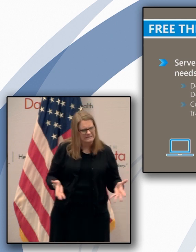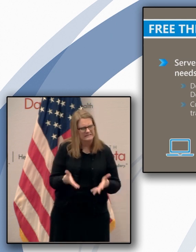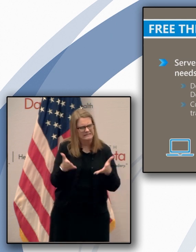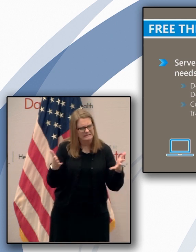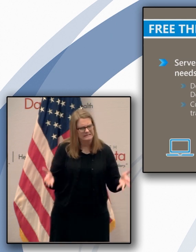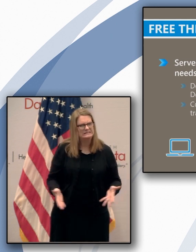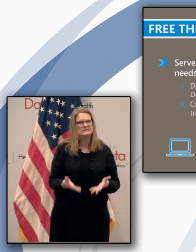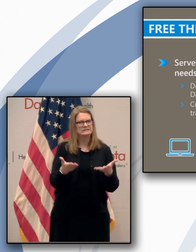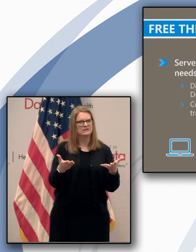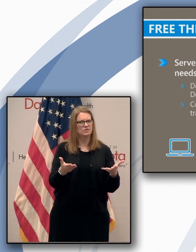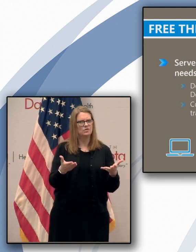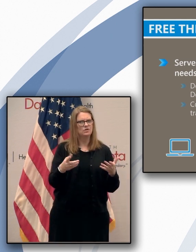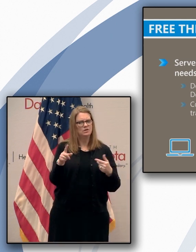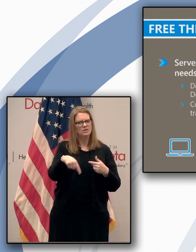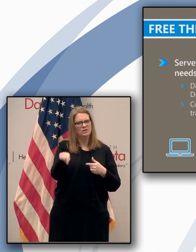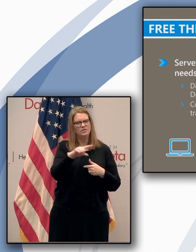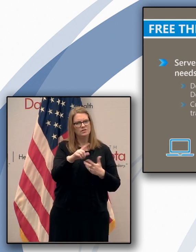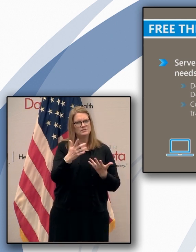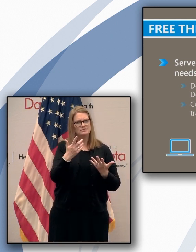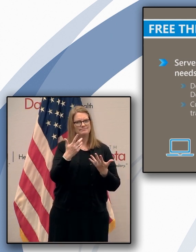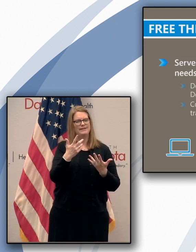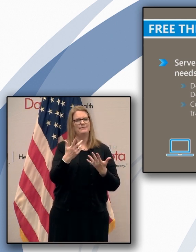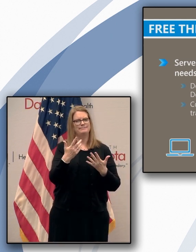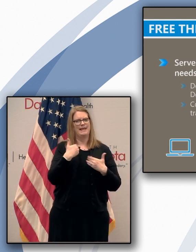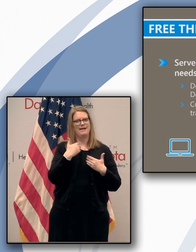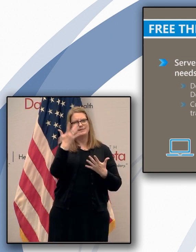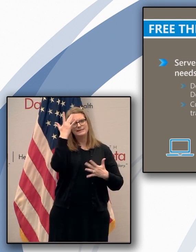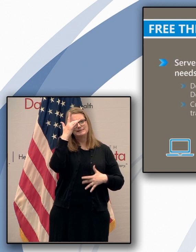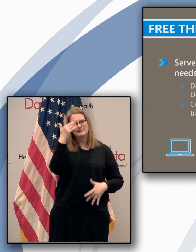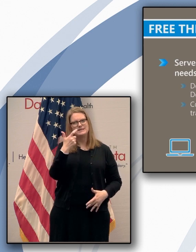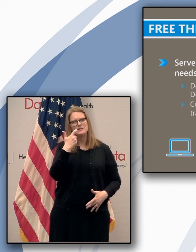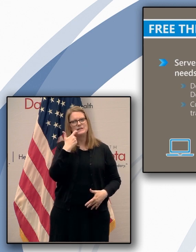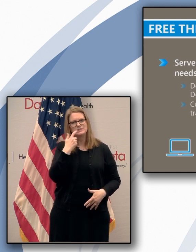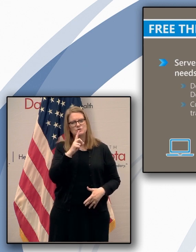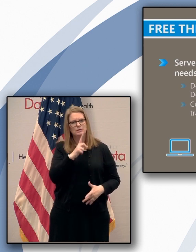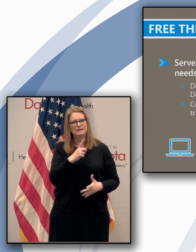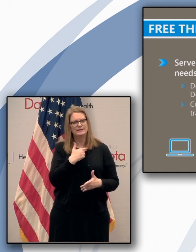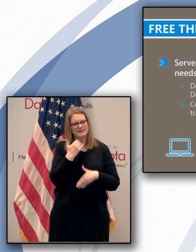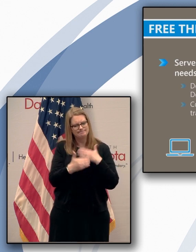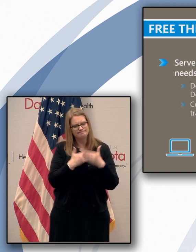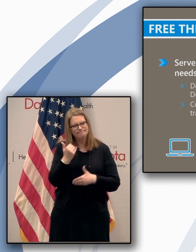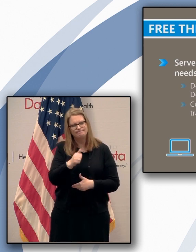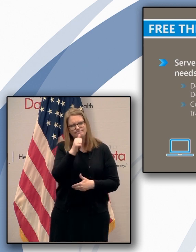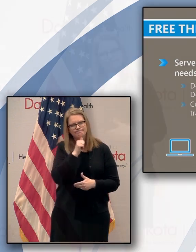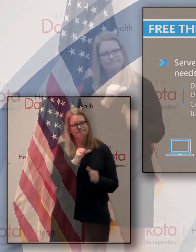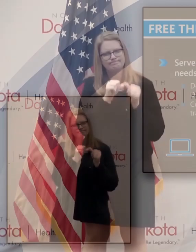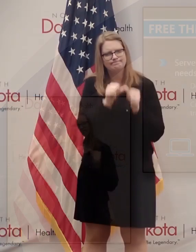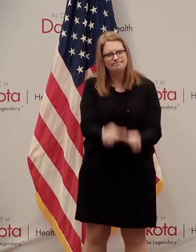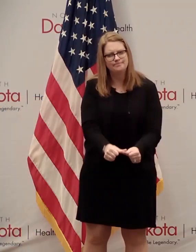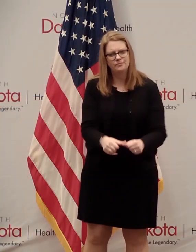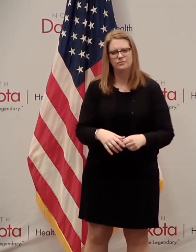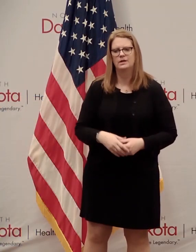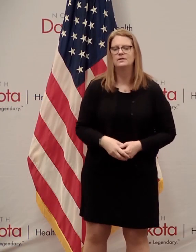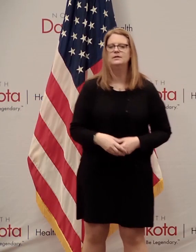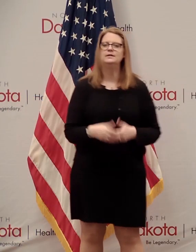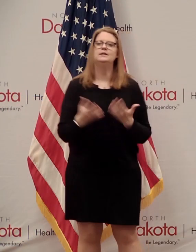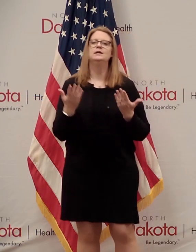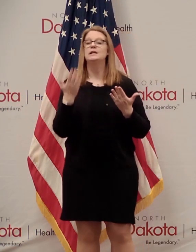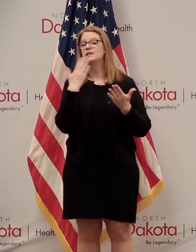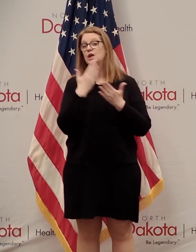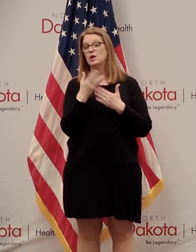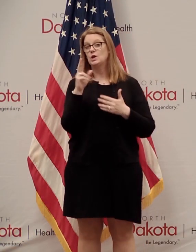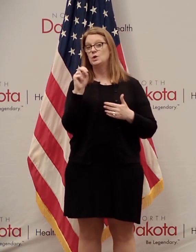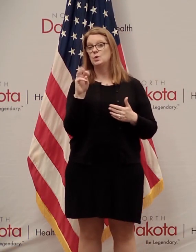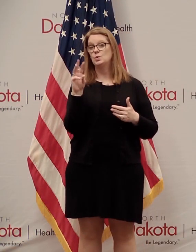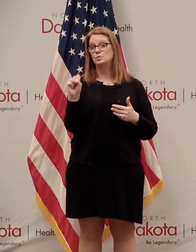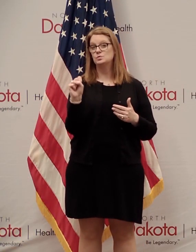the challenge to deal with the disease of addiction. Next topic is good news section. In today's